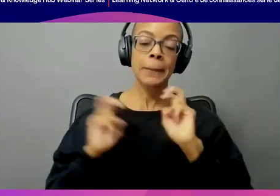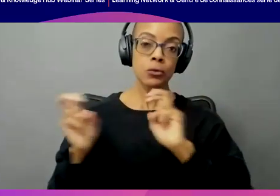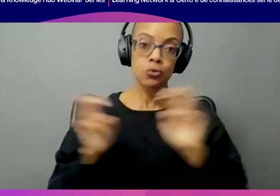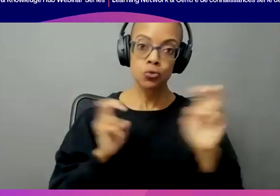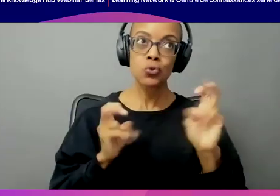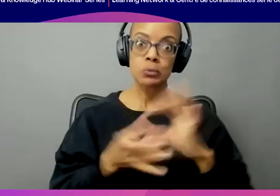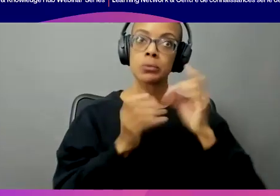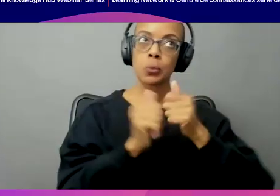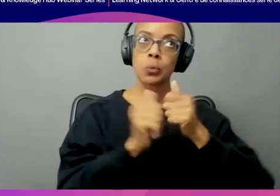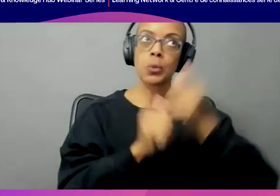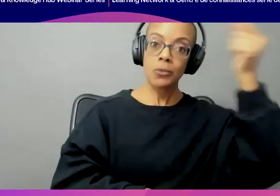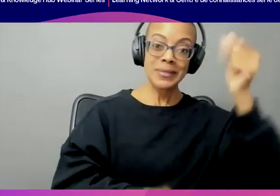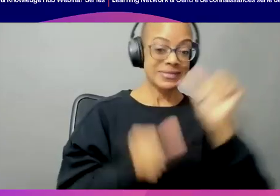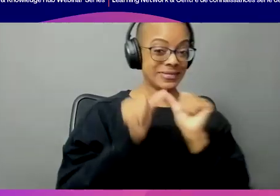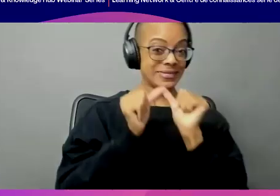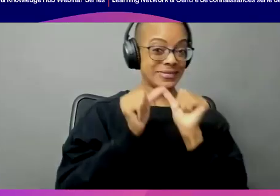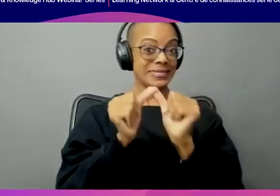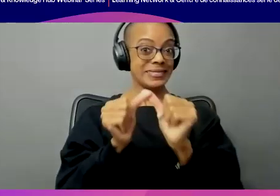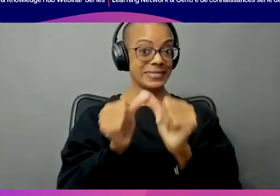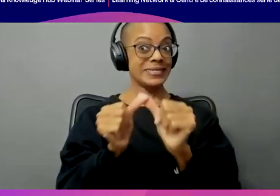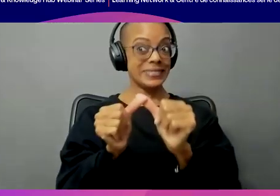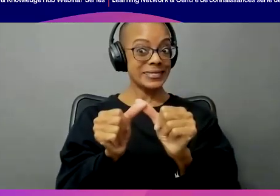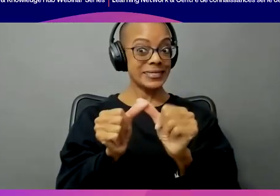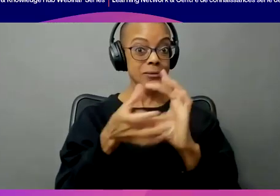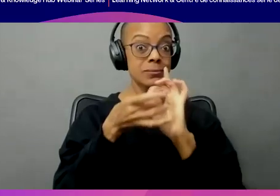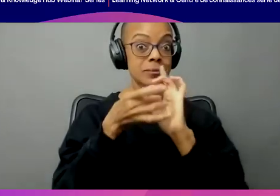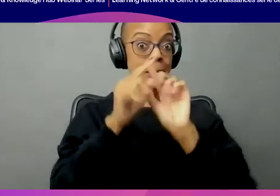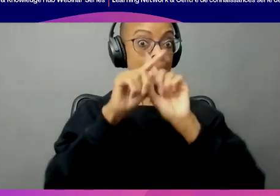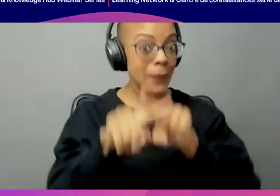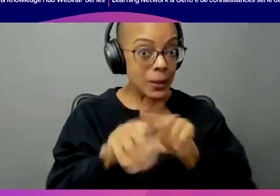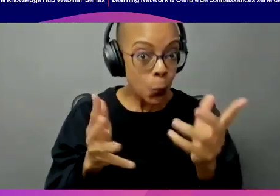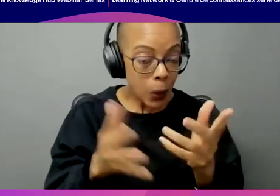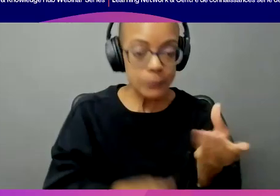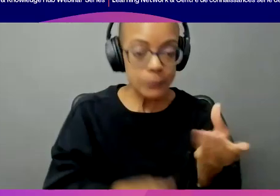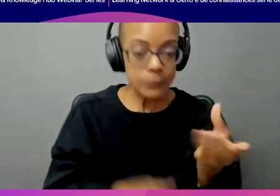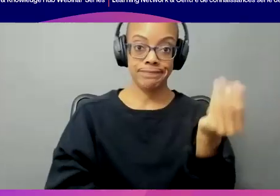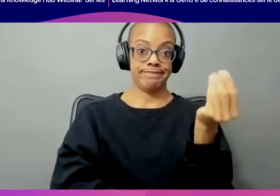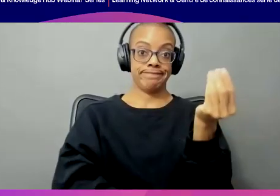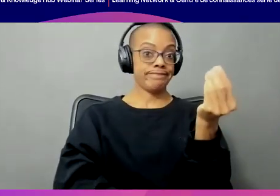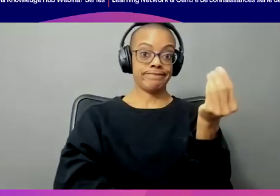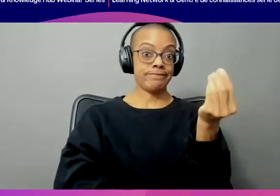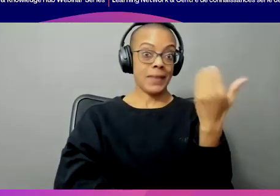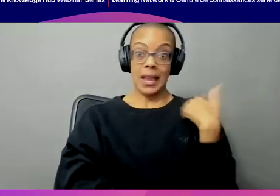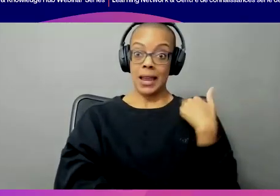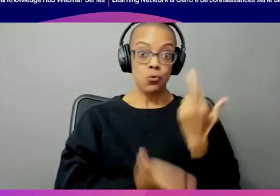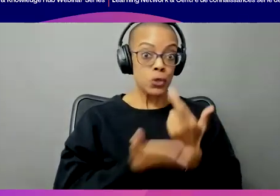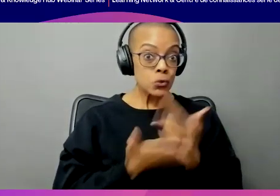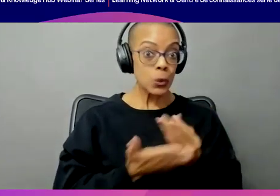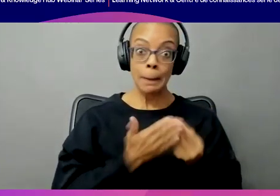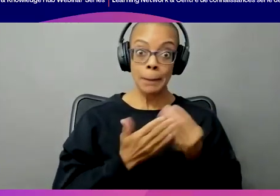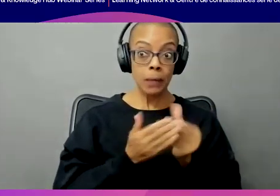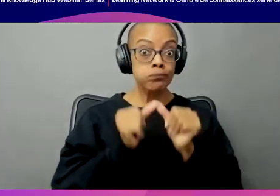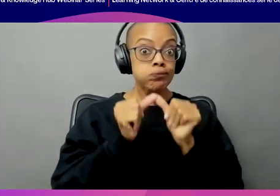it's sustainability is in large measure about money. Do you have the money and the resources to be able to continue